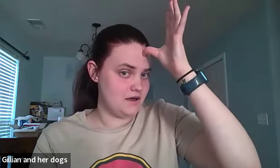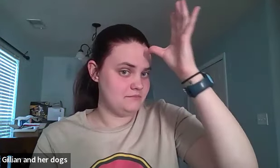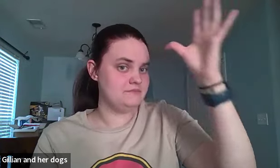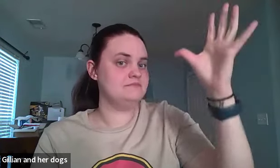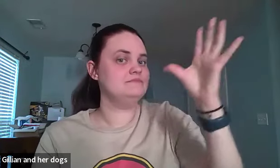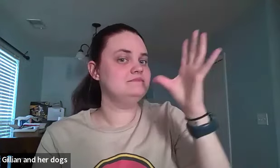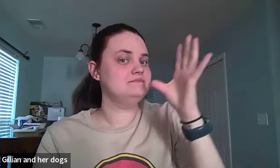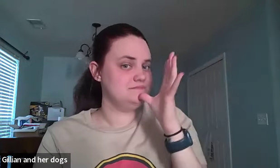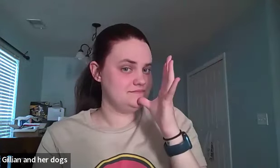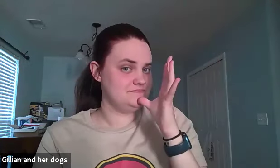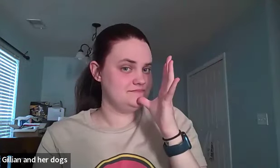mom.